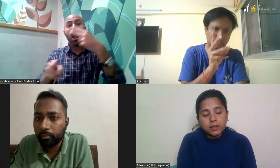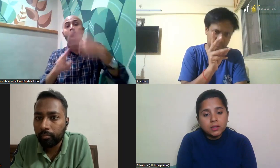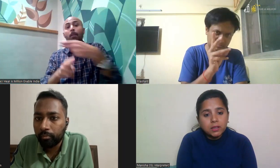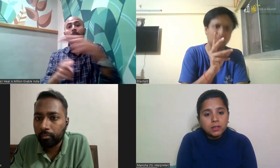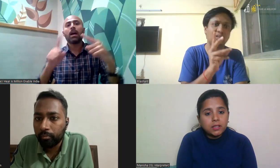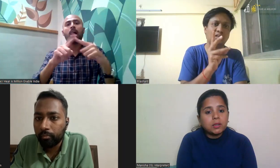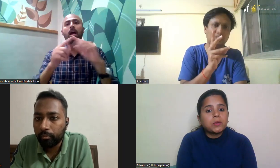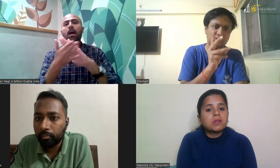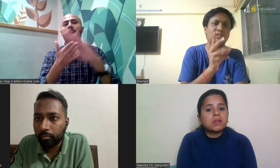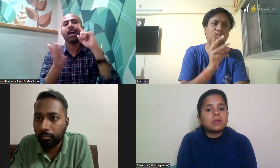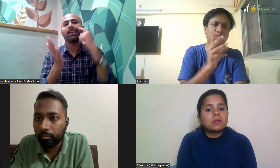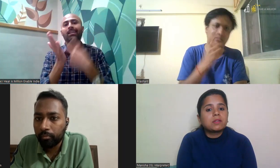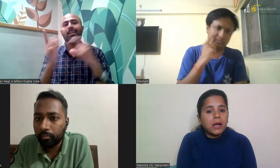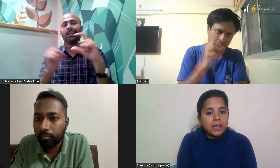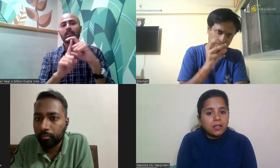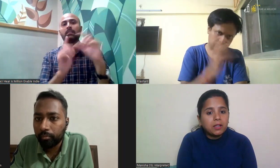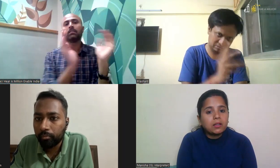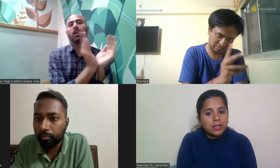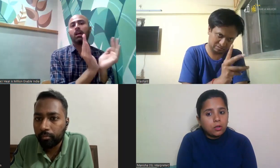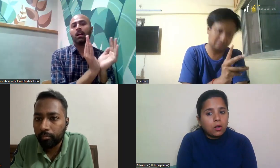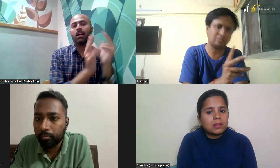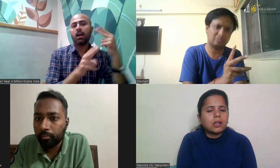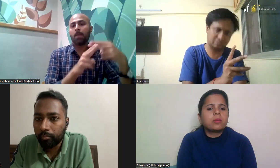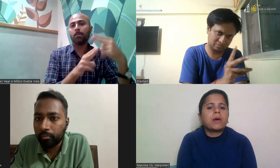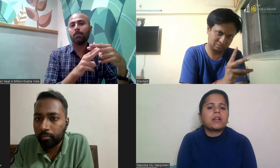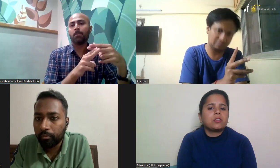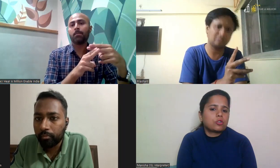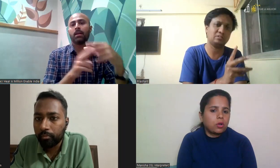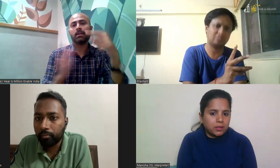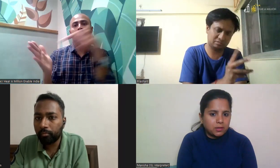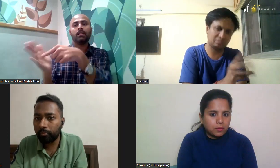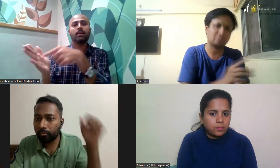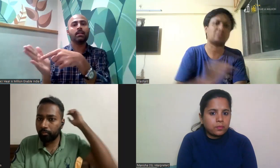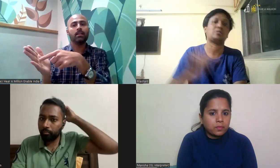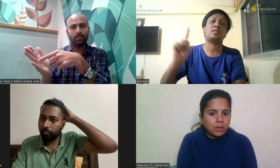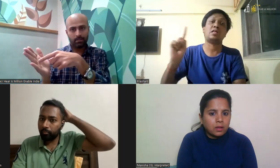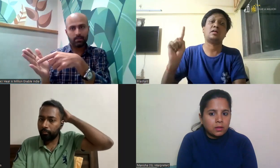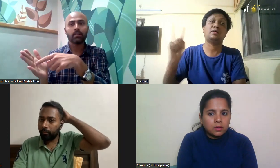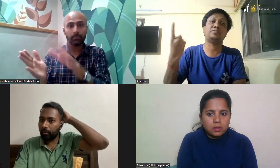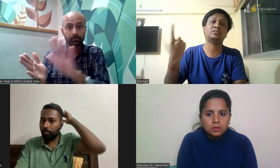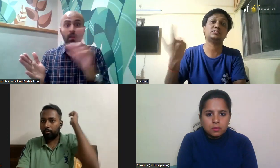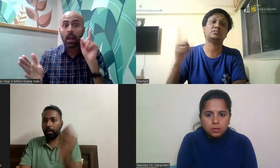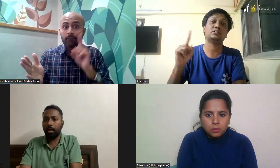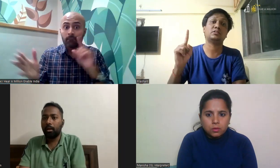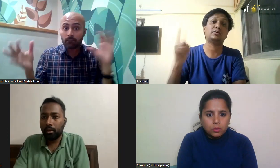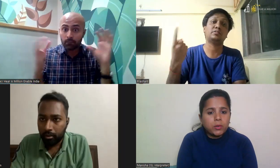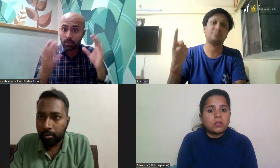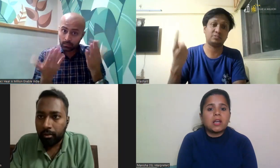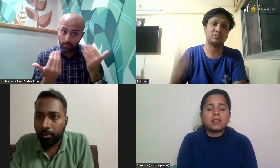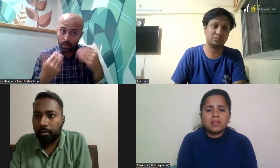I hit the other person spike, that calls third party insurance. okay.